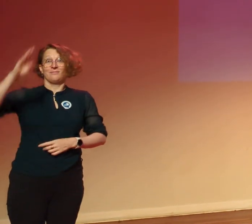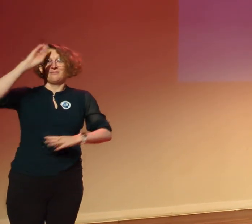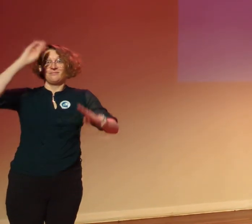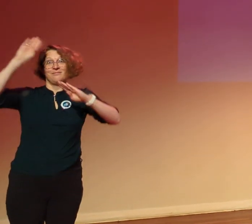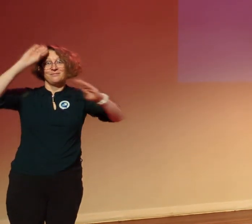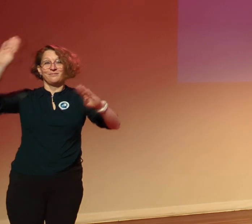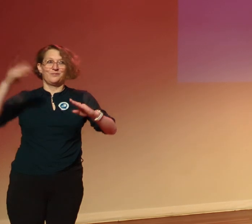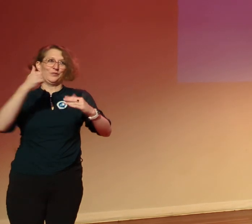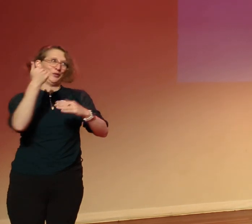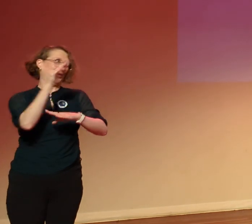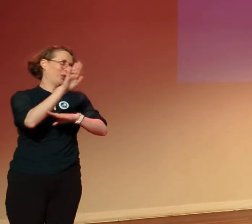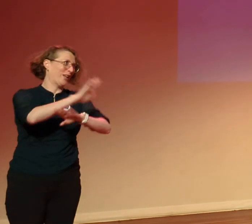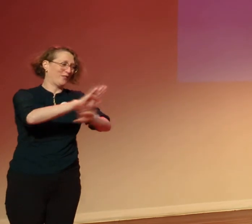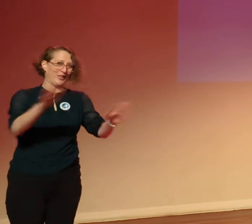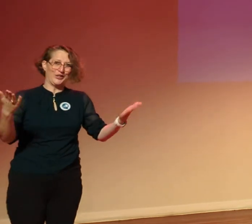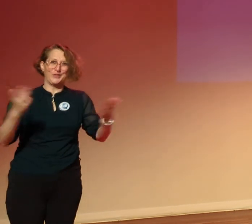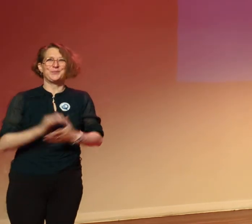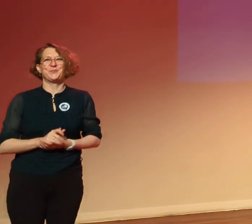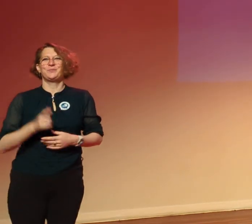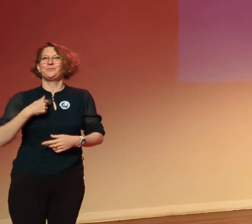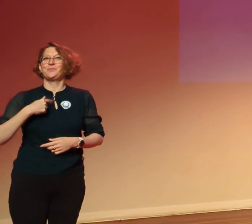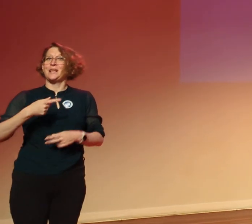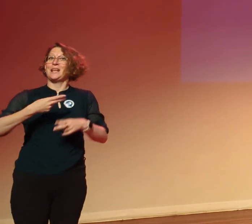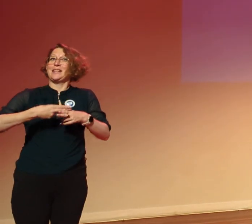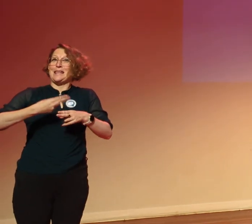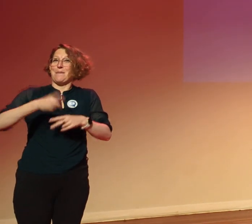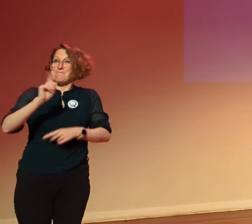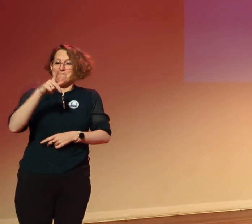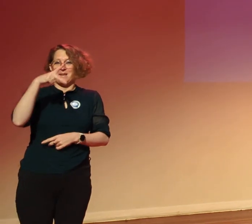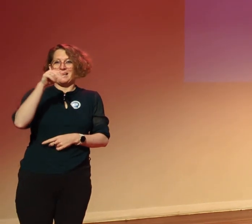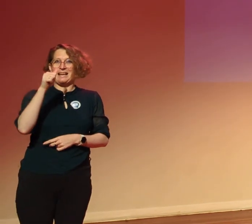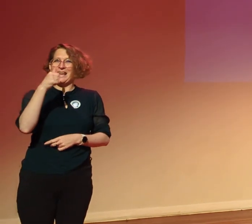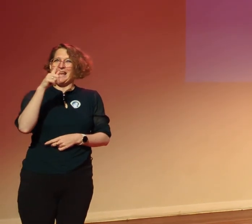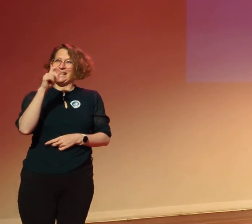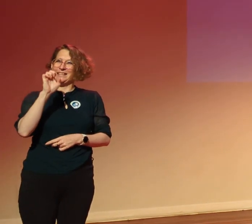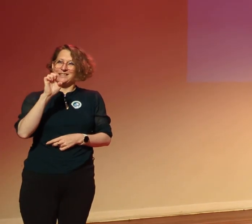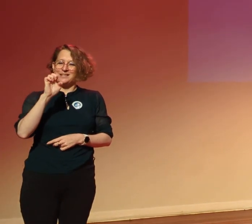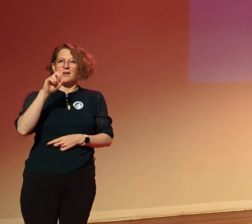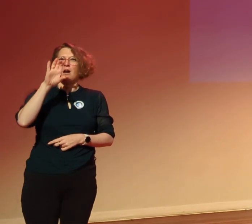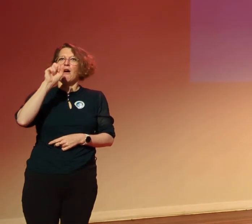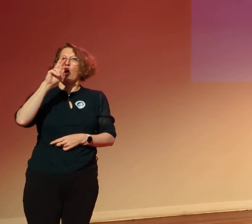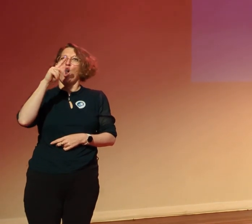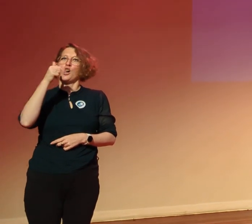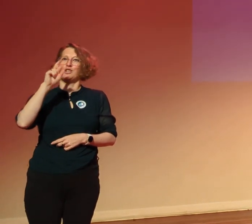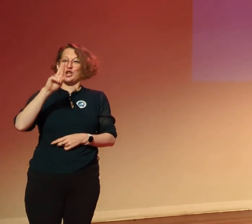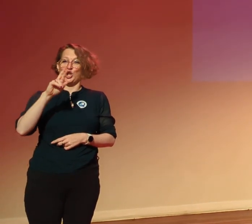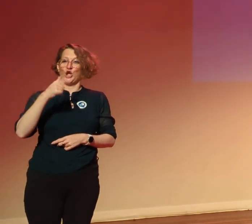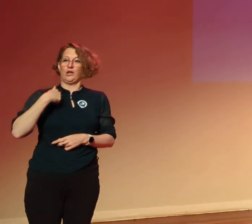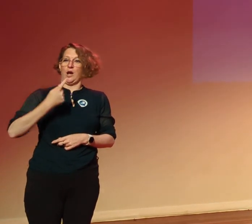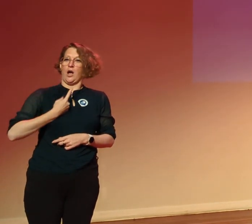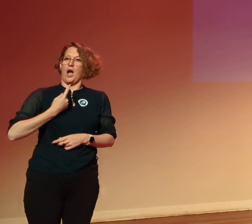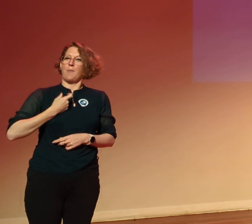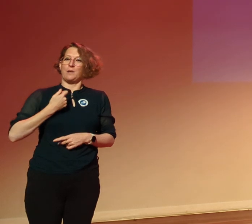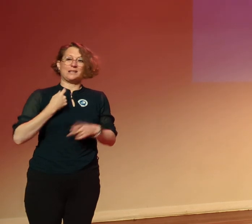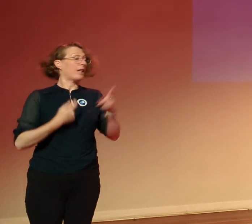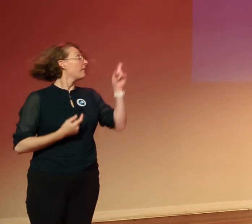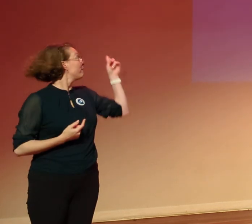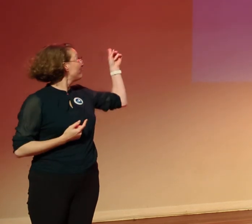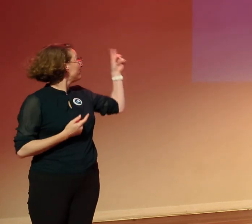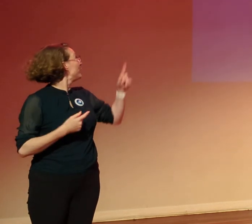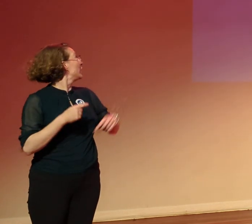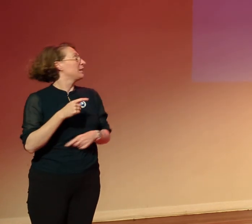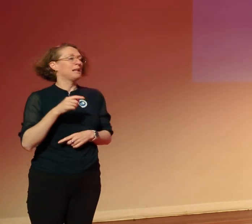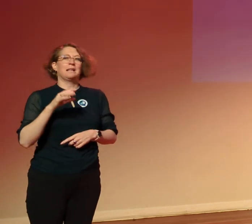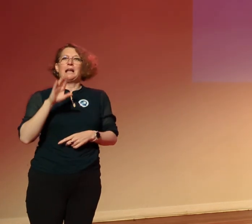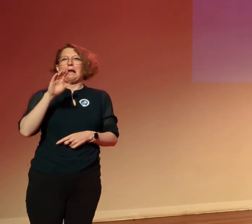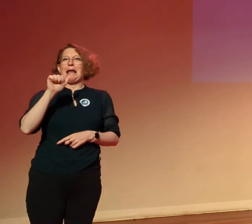Hello, good afternoon. My name is Kate Carter, and I am with the Cognitive Science Department of Case Western Reserve University.